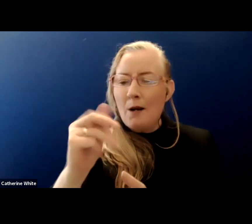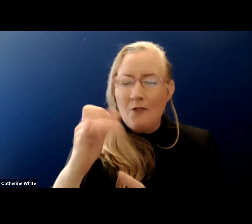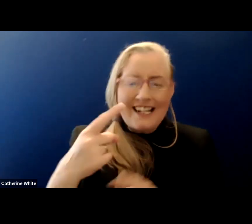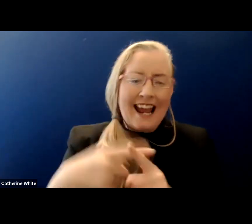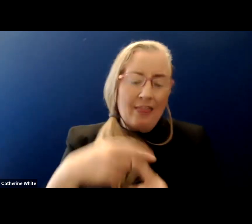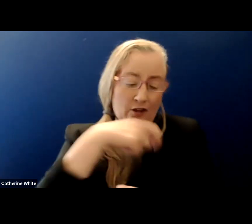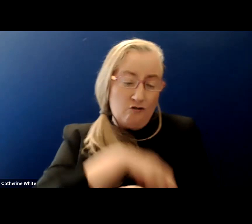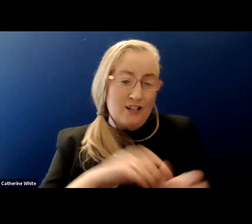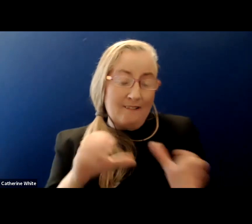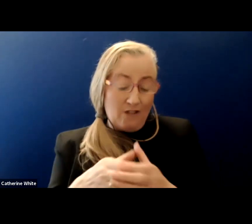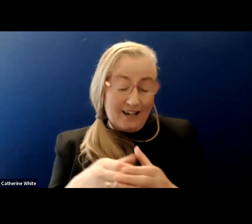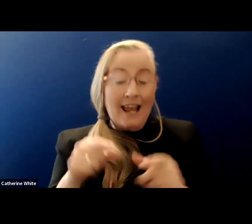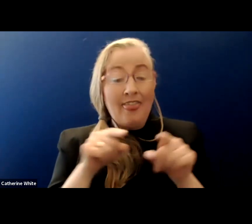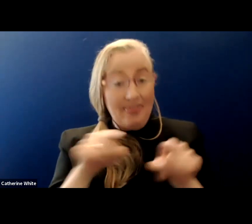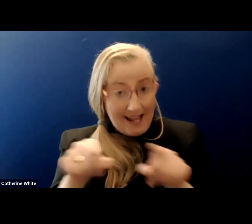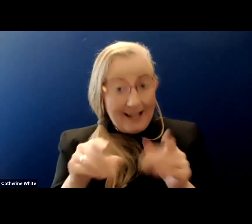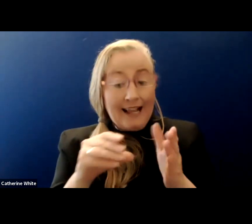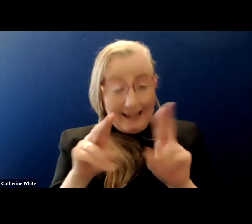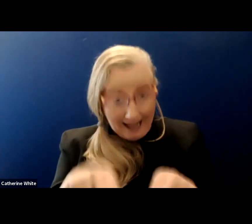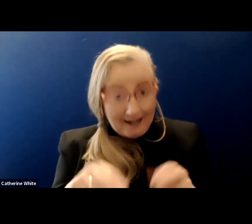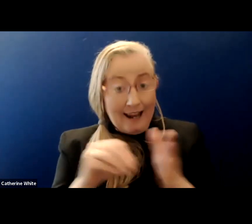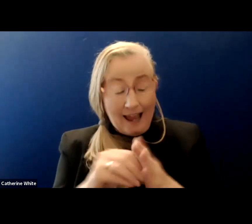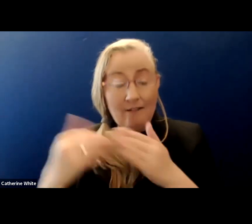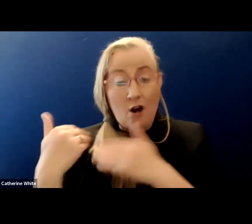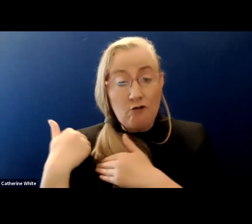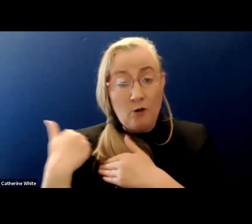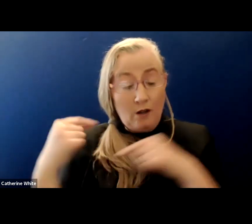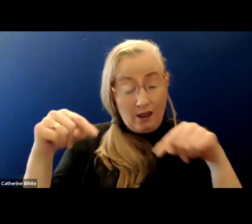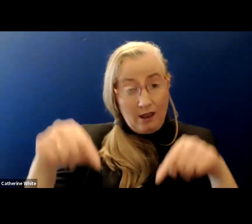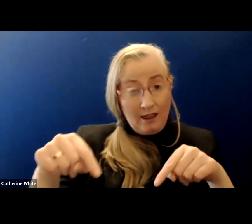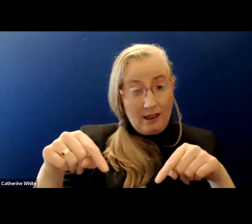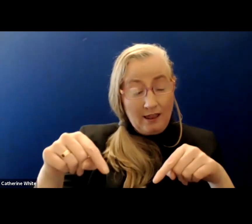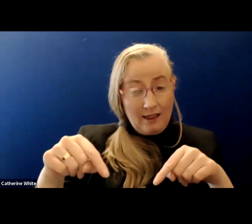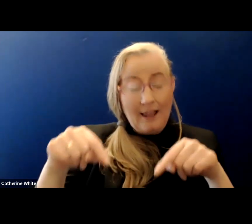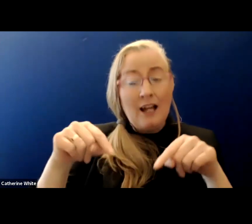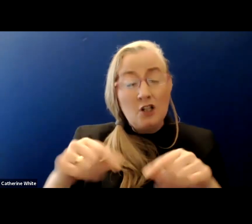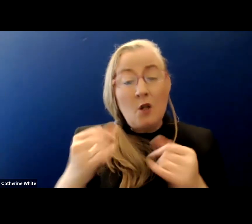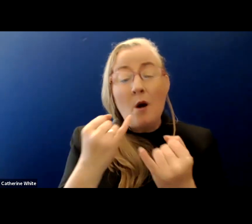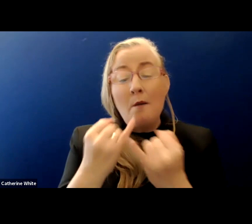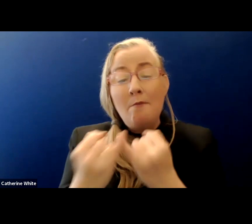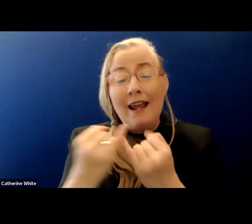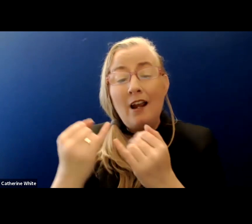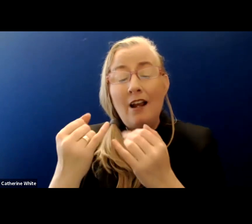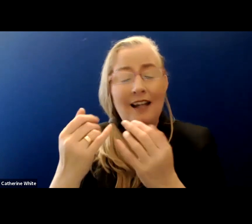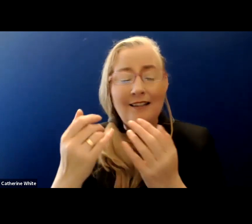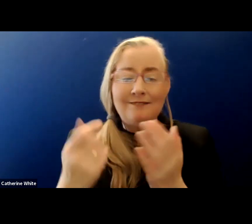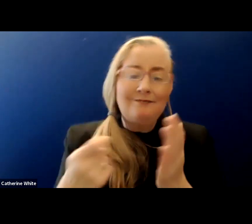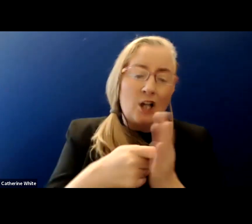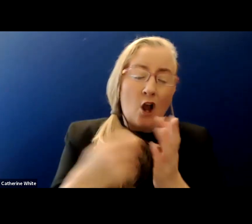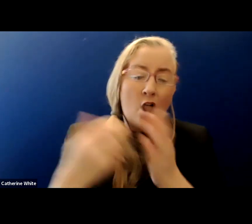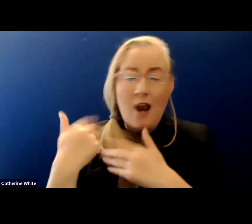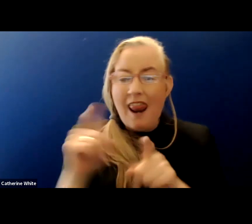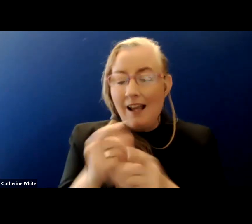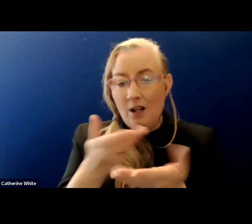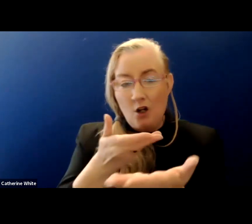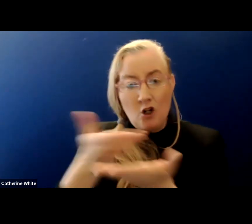victims can have a role and is playing a role with respect to consulting